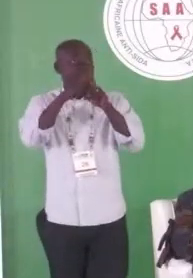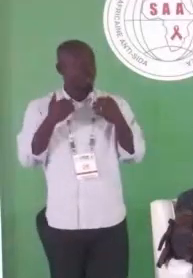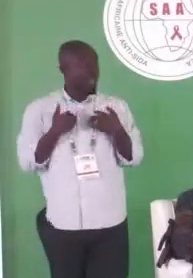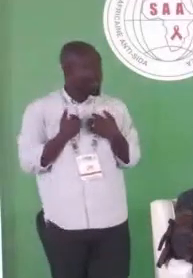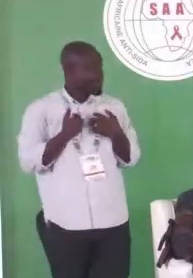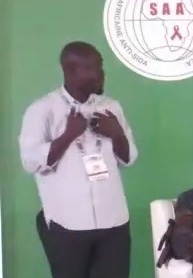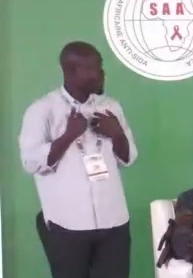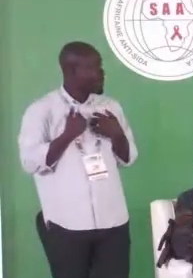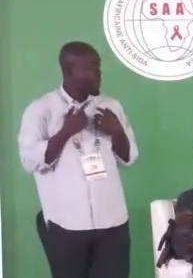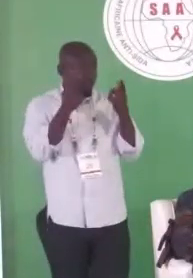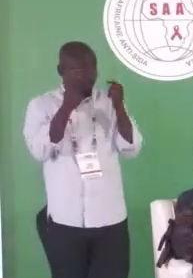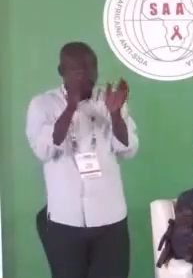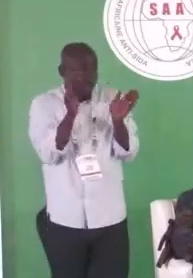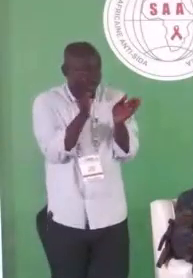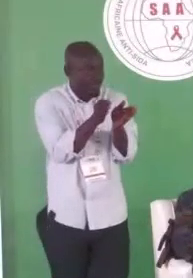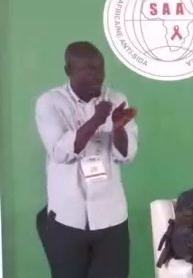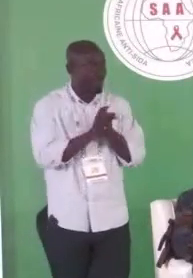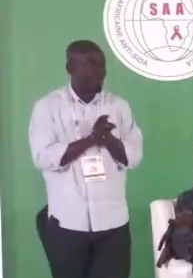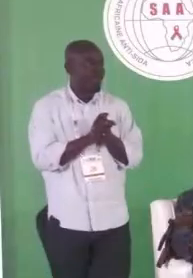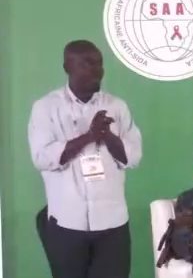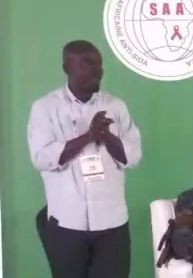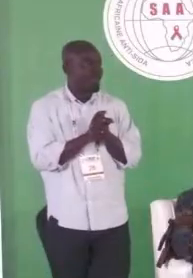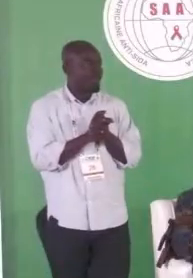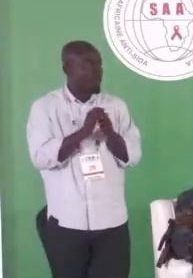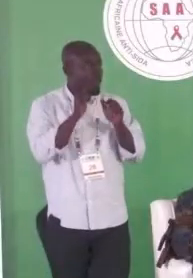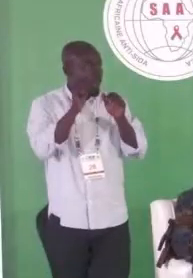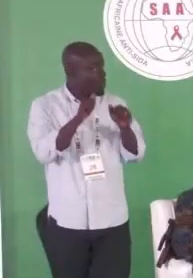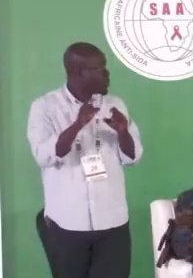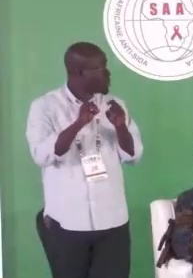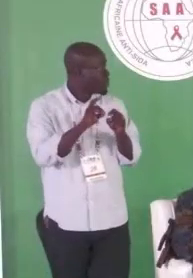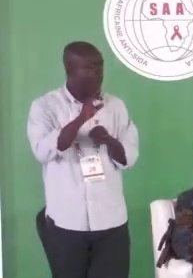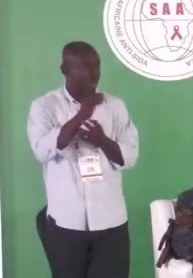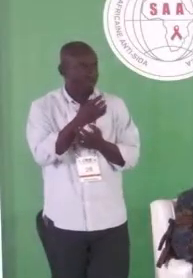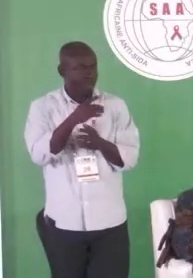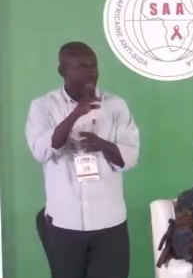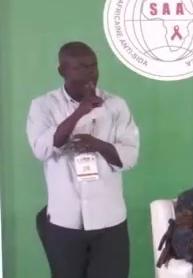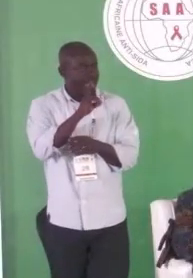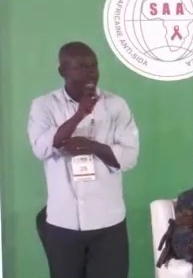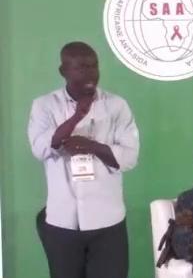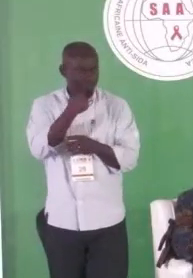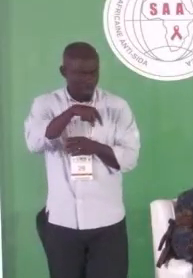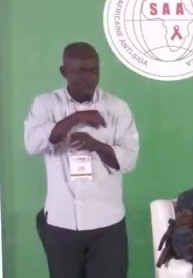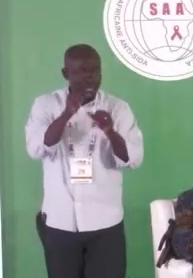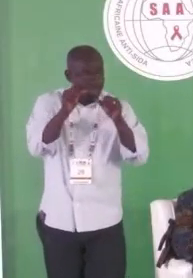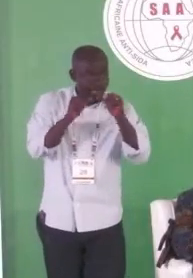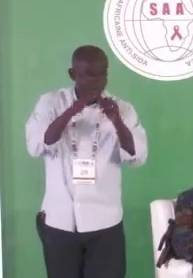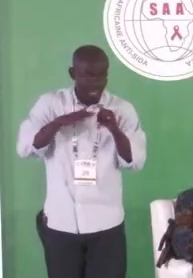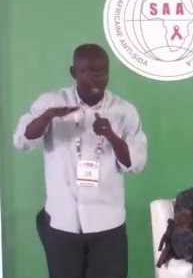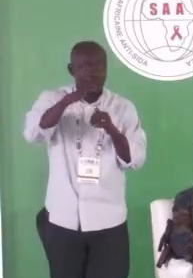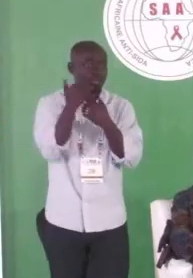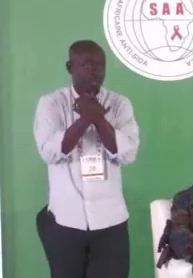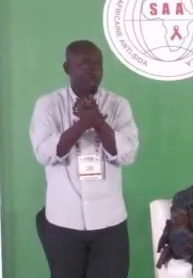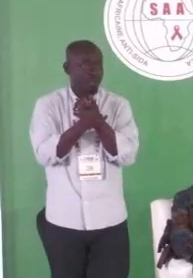we are relatively small, we were able to do DQA, data quality assessments across the country to ensure that our